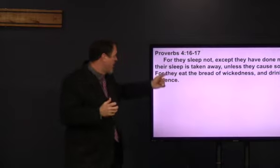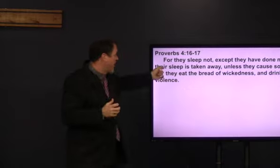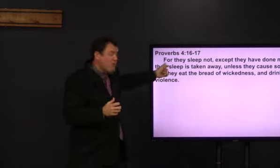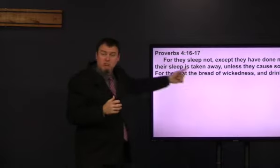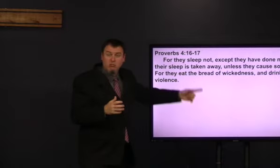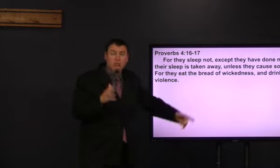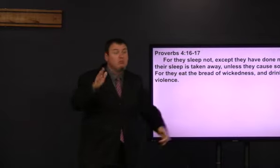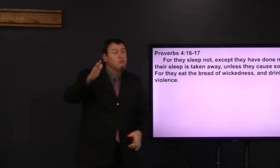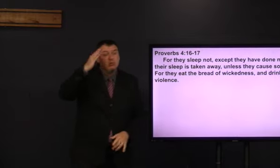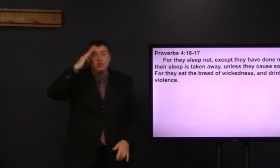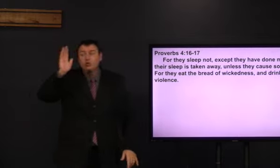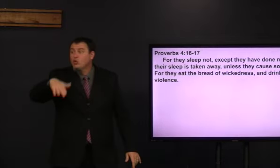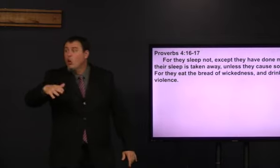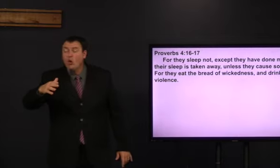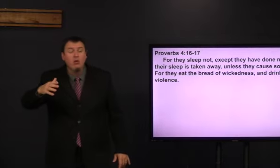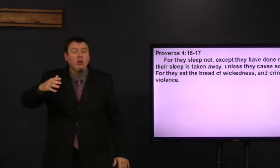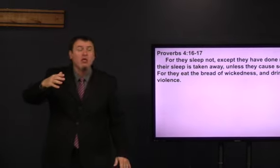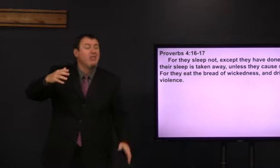looking for a way to do mischief.